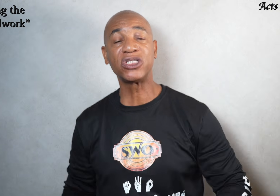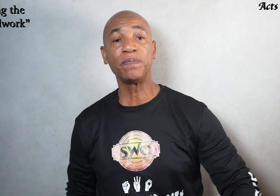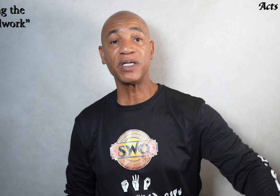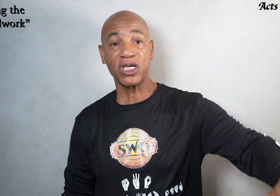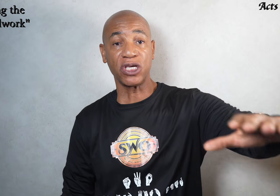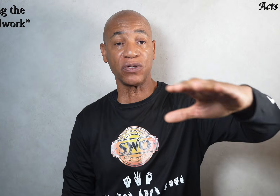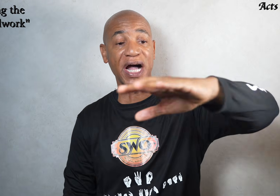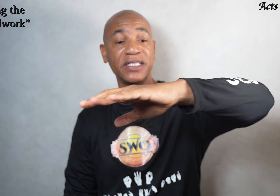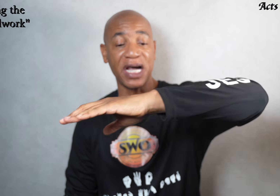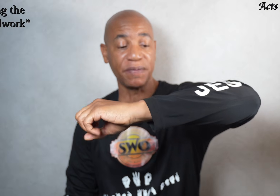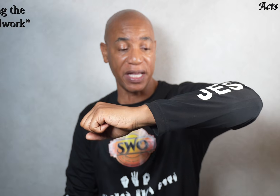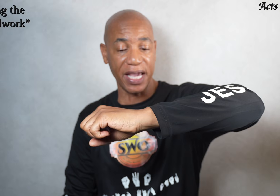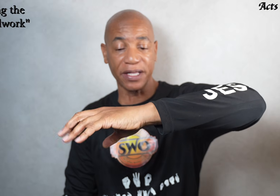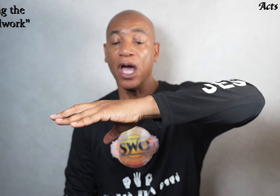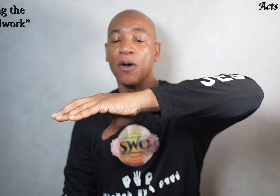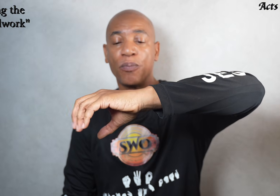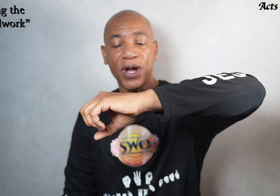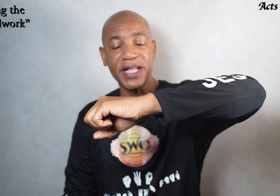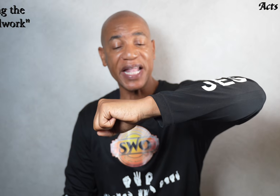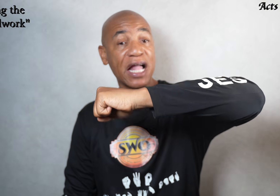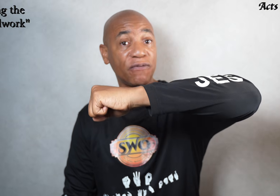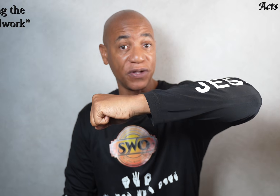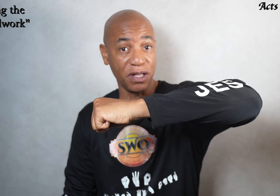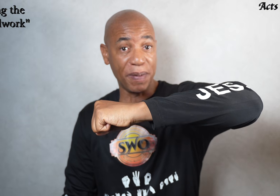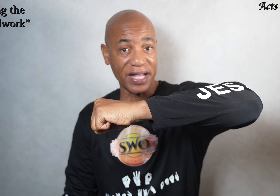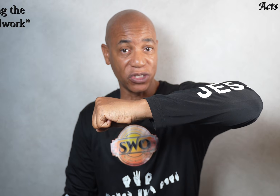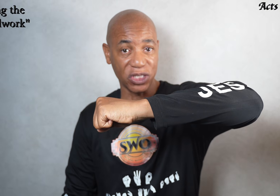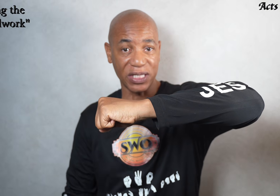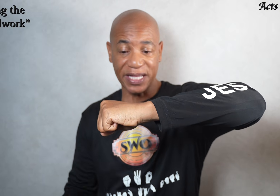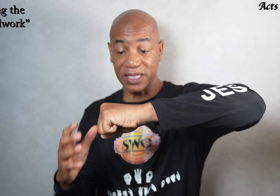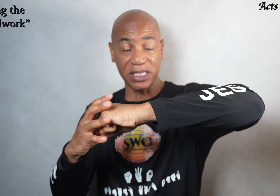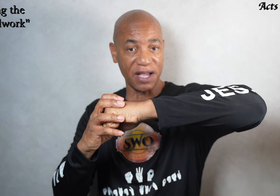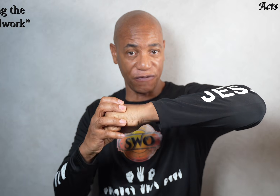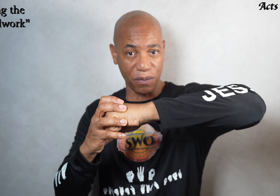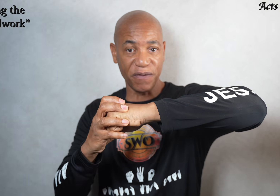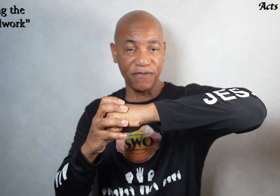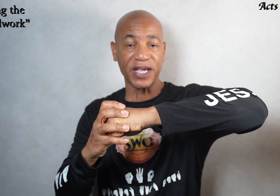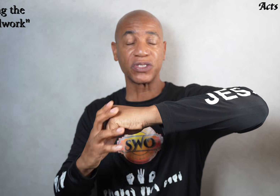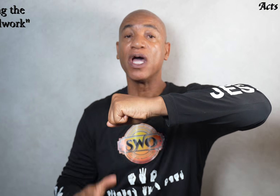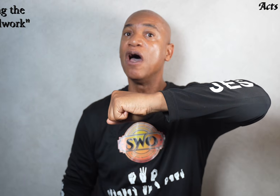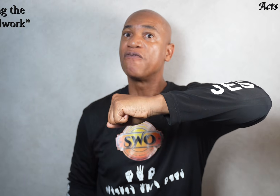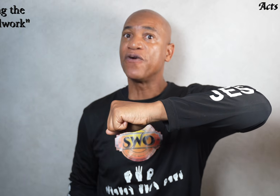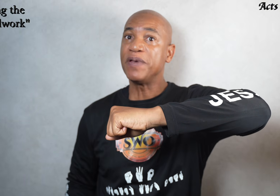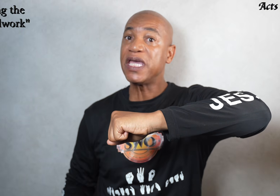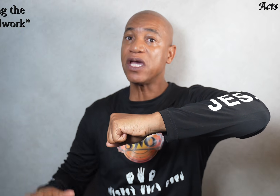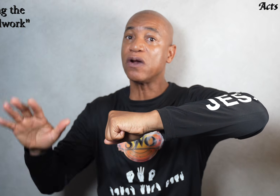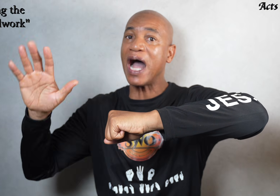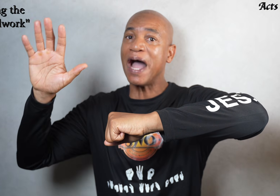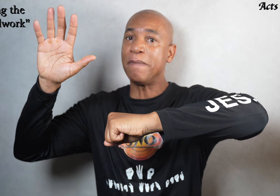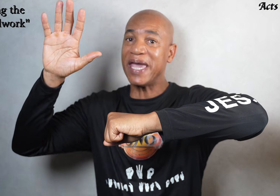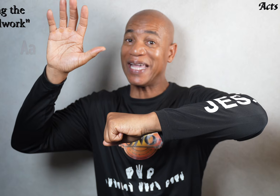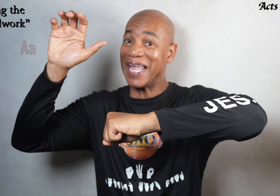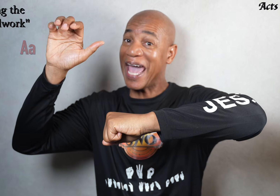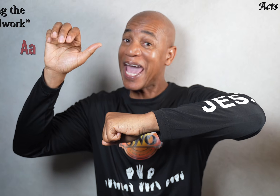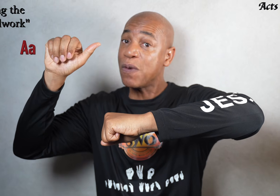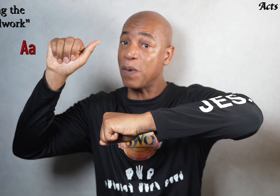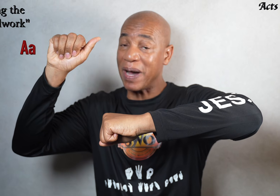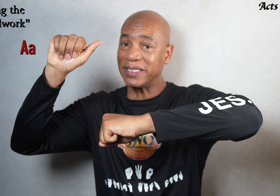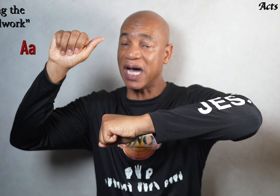simply take your non-dominant hand, bring that out in front of the body just like this, and I form a fist. From here, I make an A with my